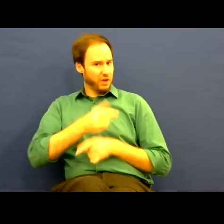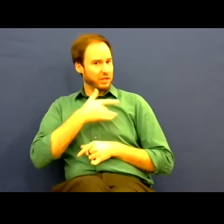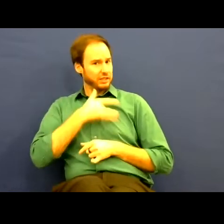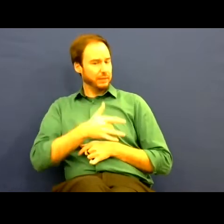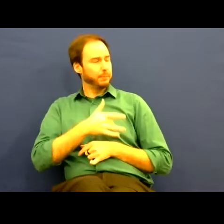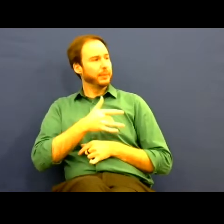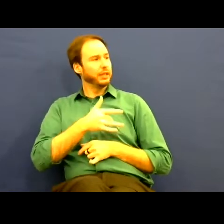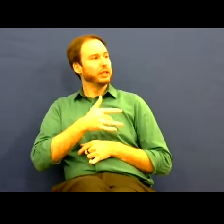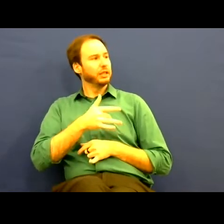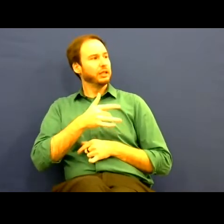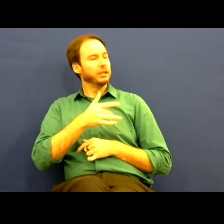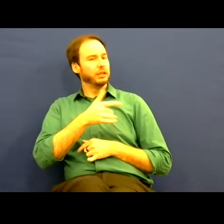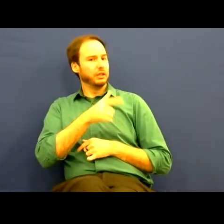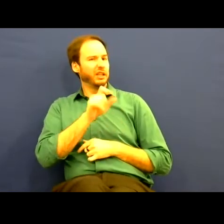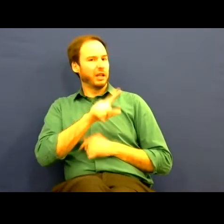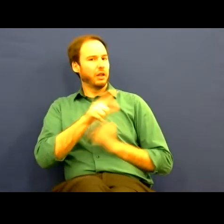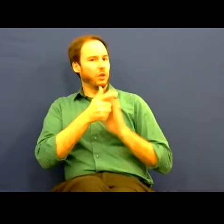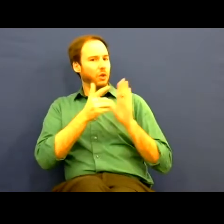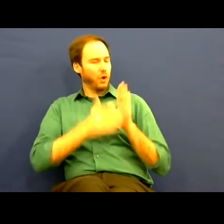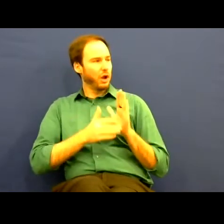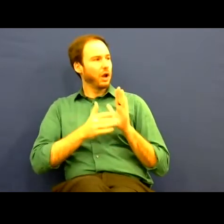mean, that's